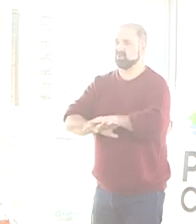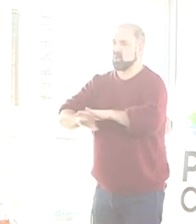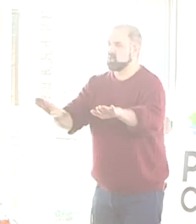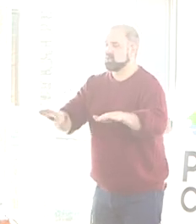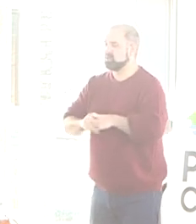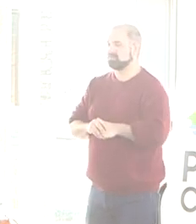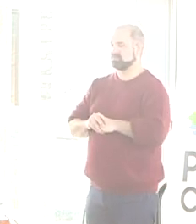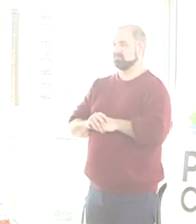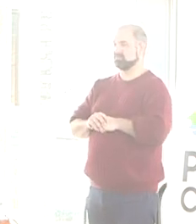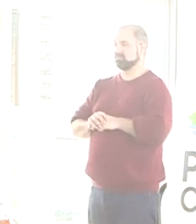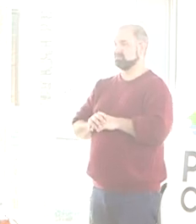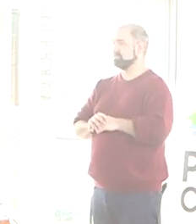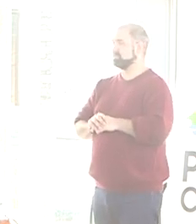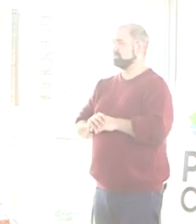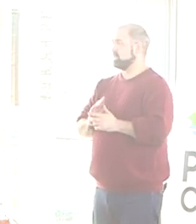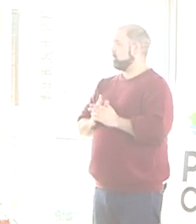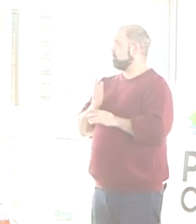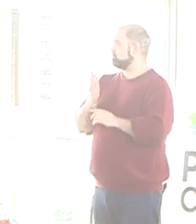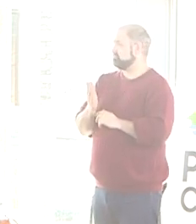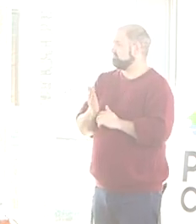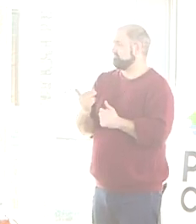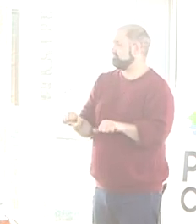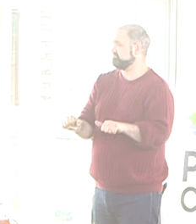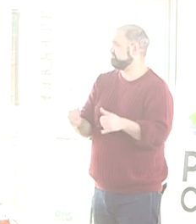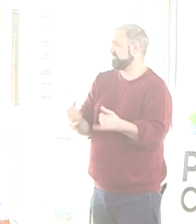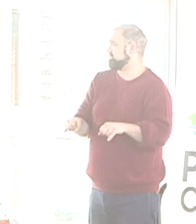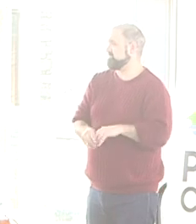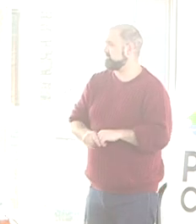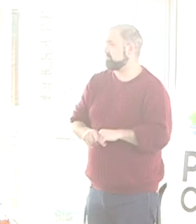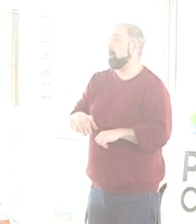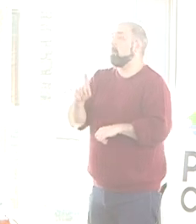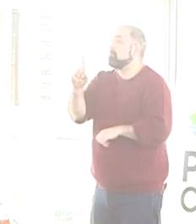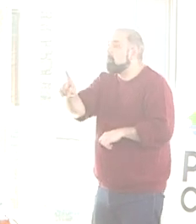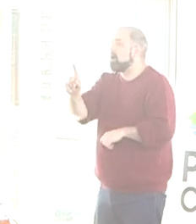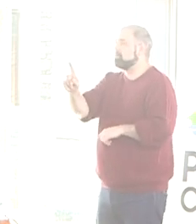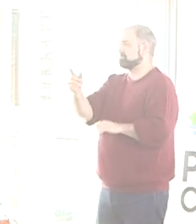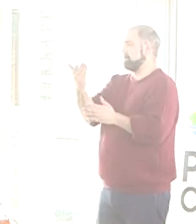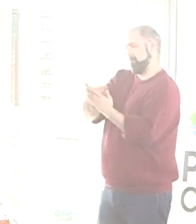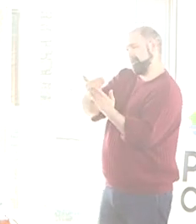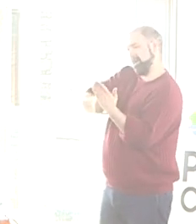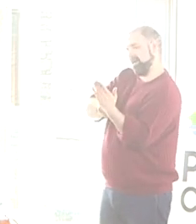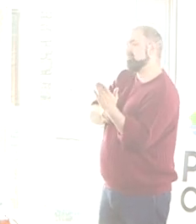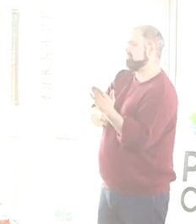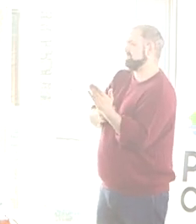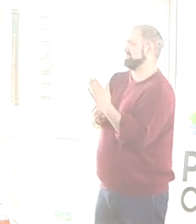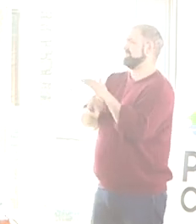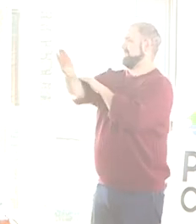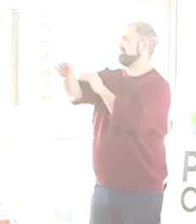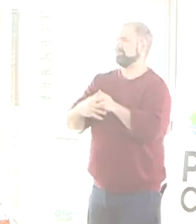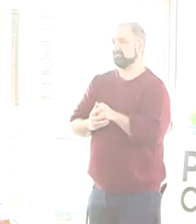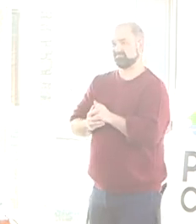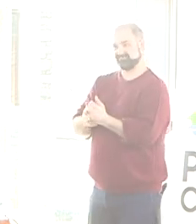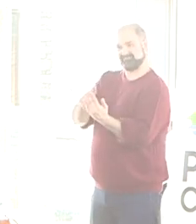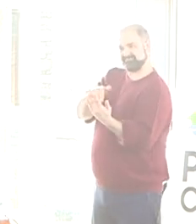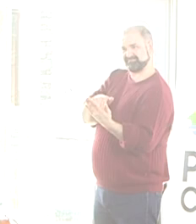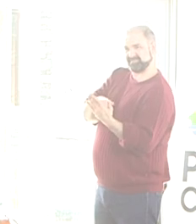apparently. But we didn't actually get to go. But we did get to go on paper. And it was this